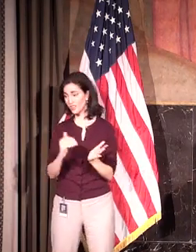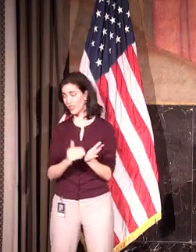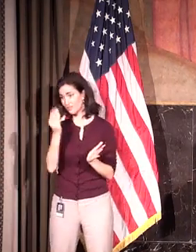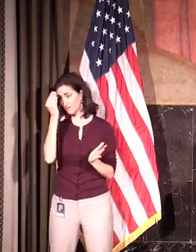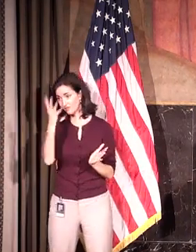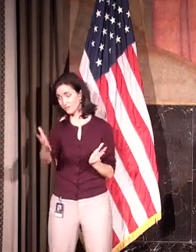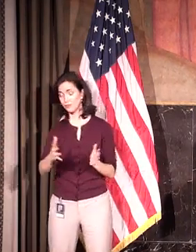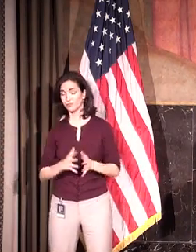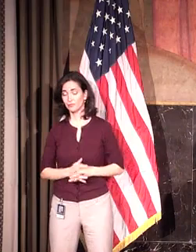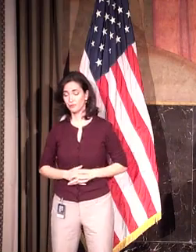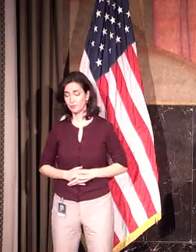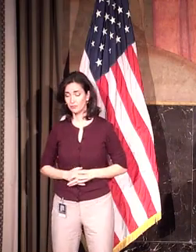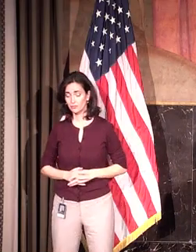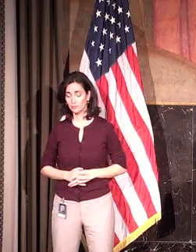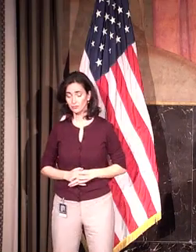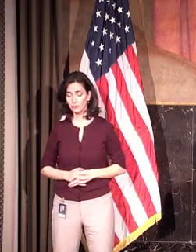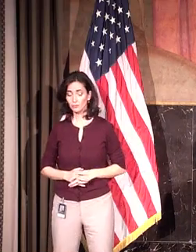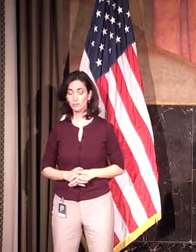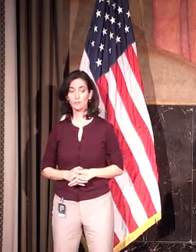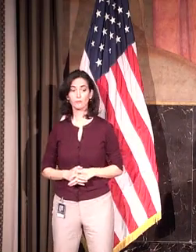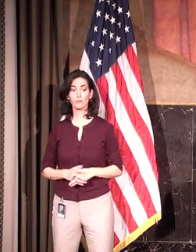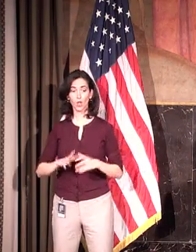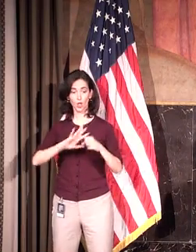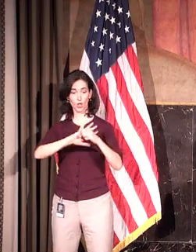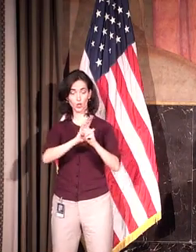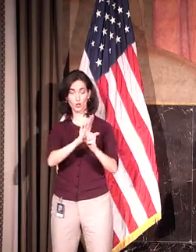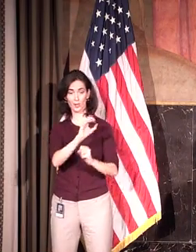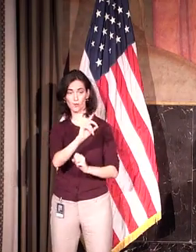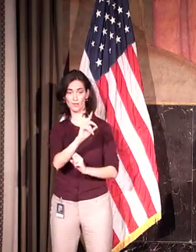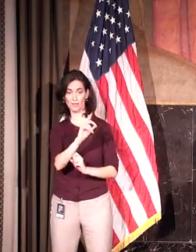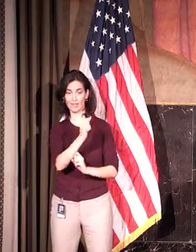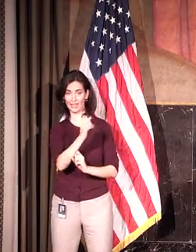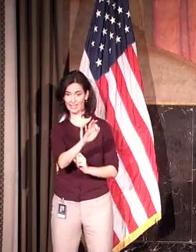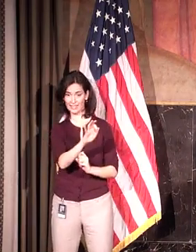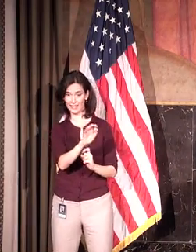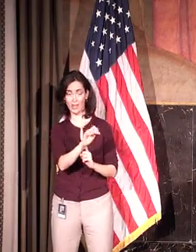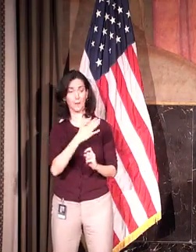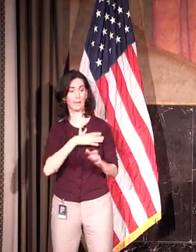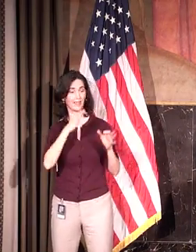I haven't made a single decision relative to COVID-19 that was easy.